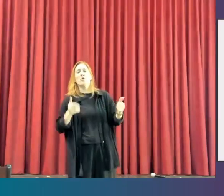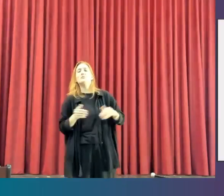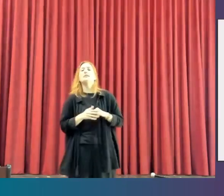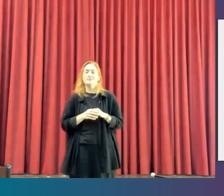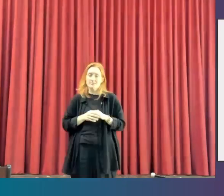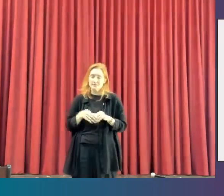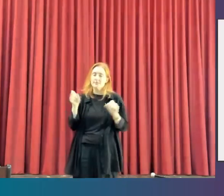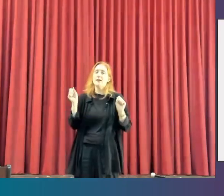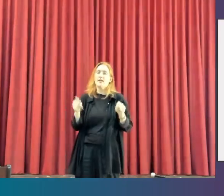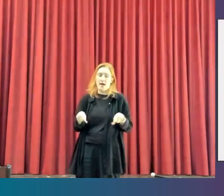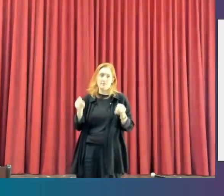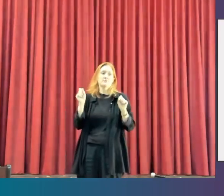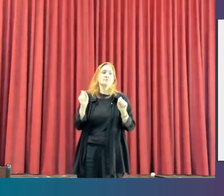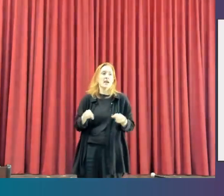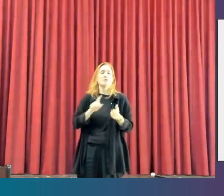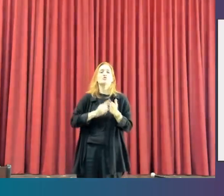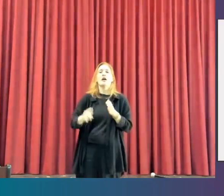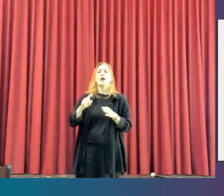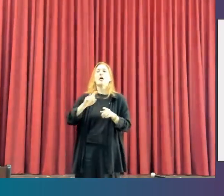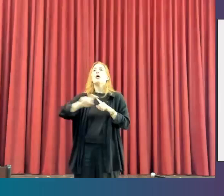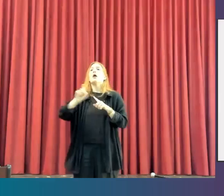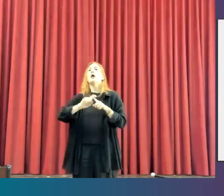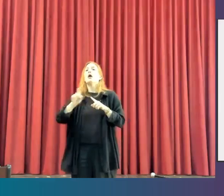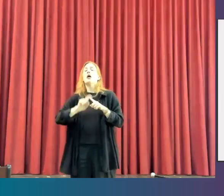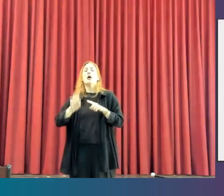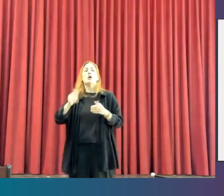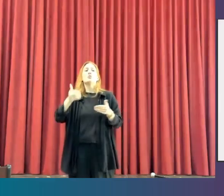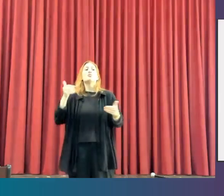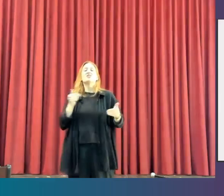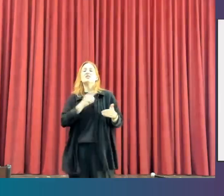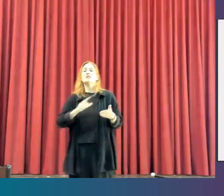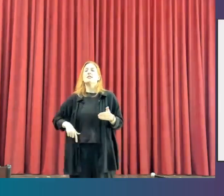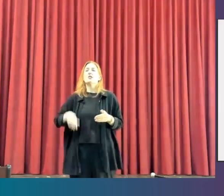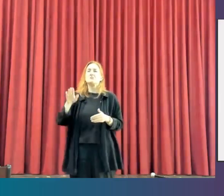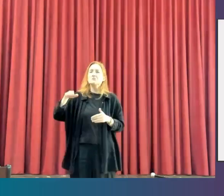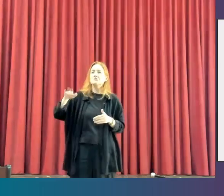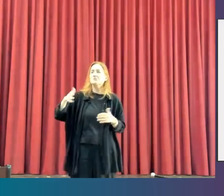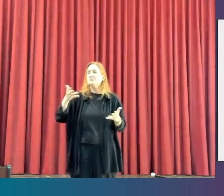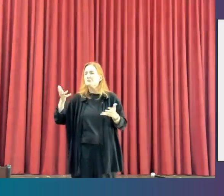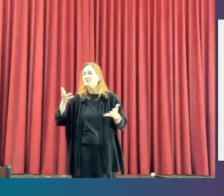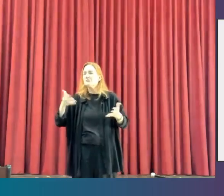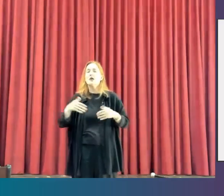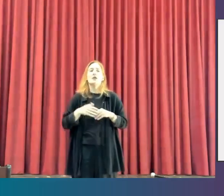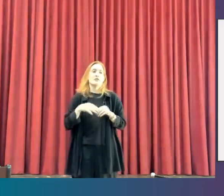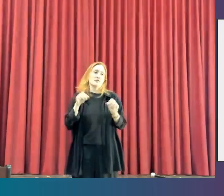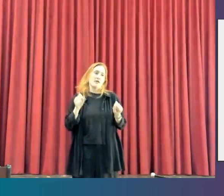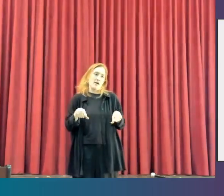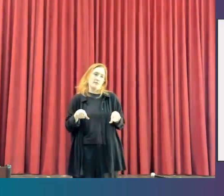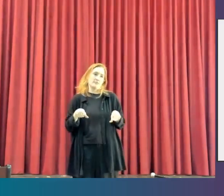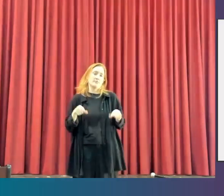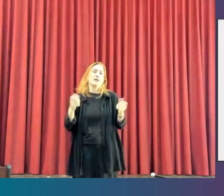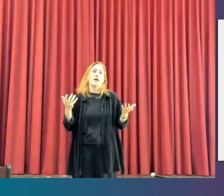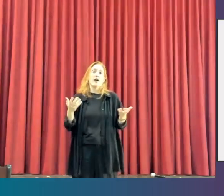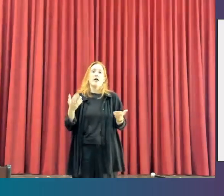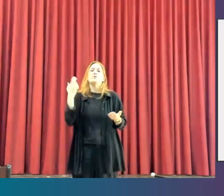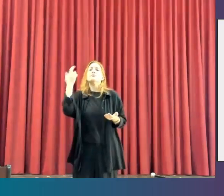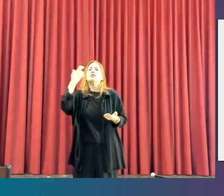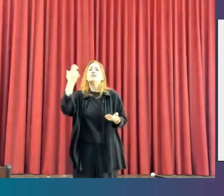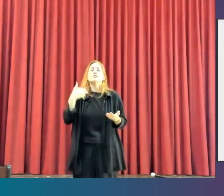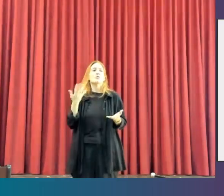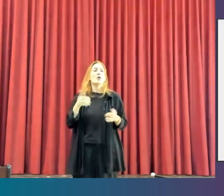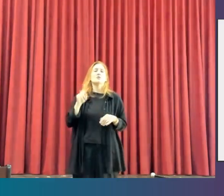landlord references, and they're really trying to answer the question, has the tenant paid their bills on